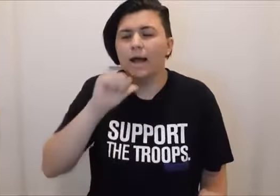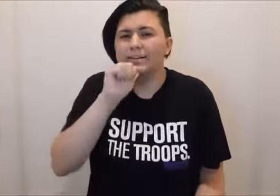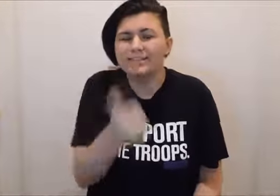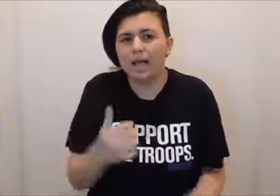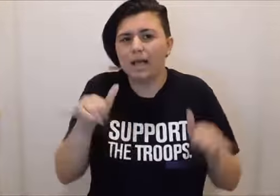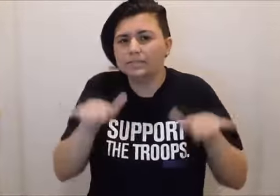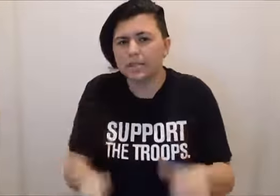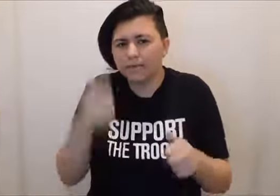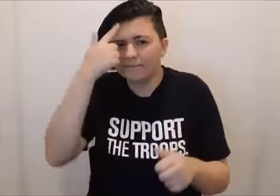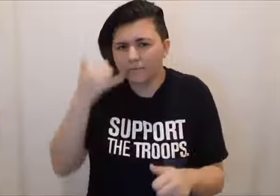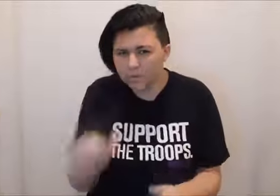them.